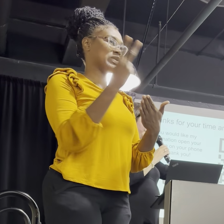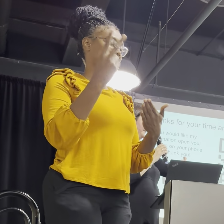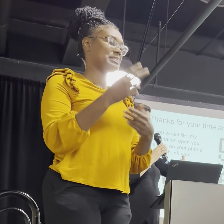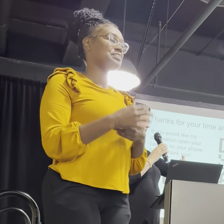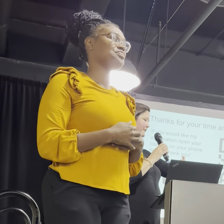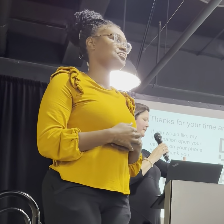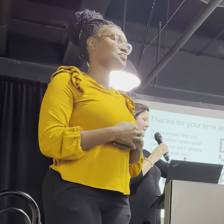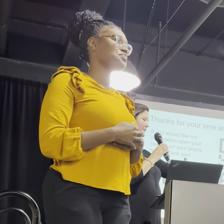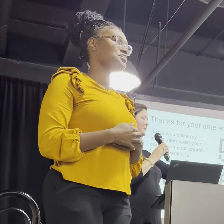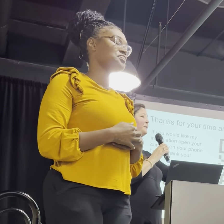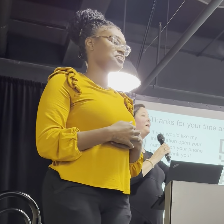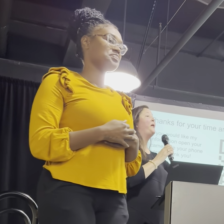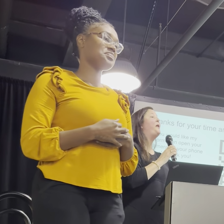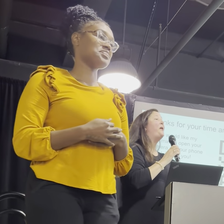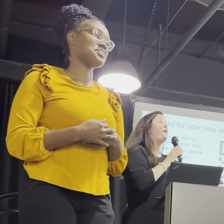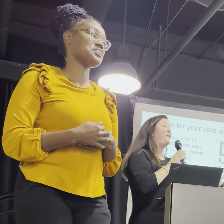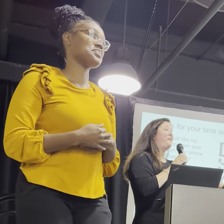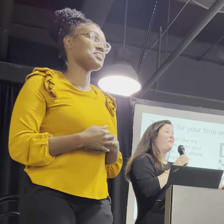it.